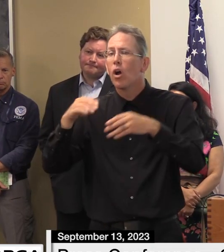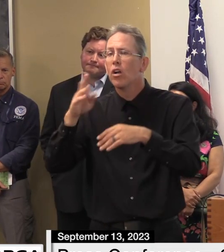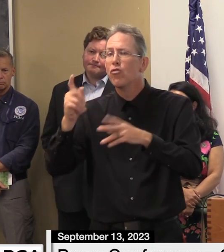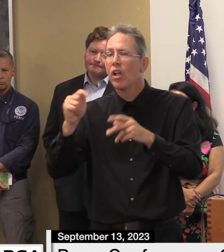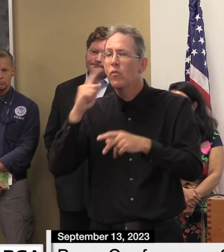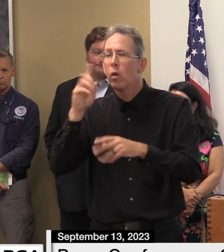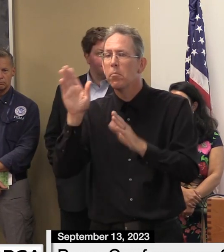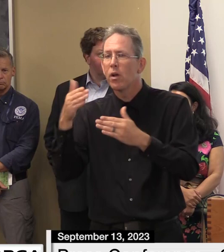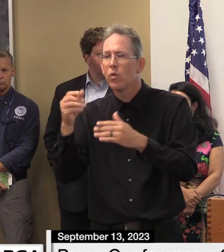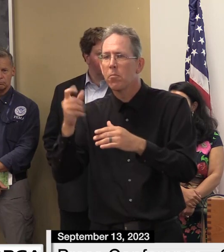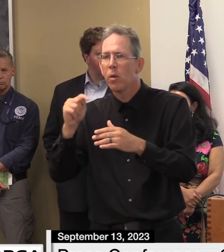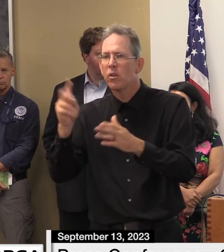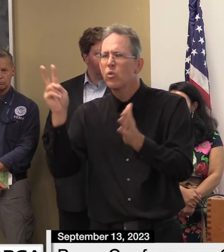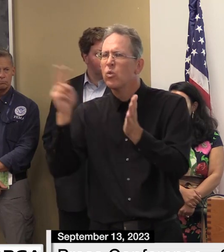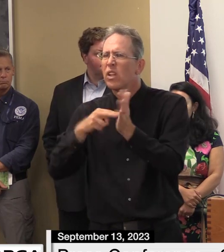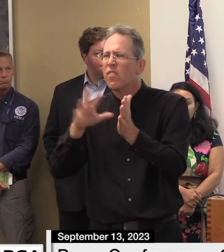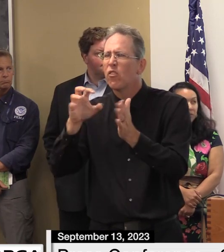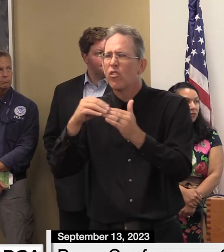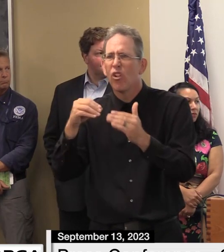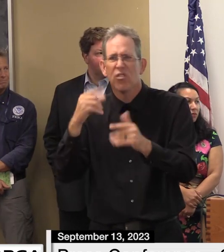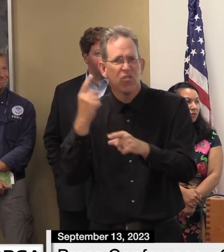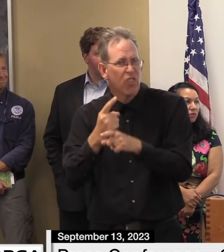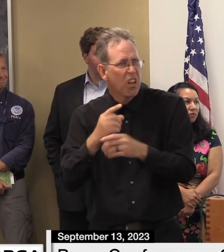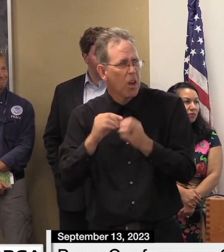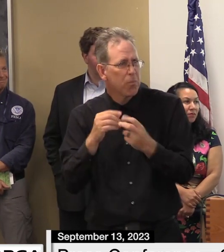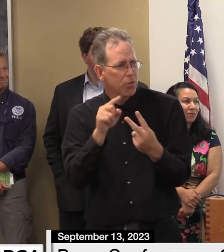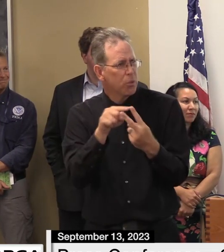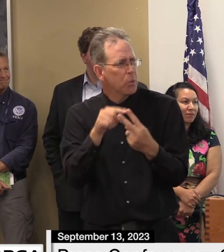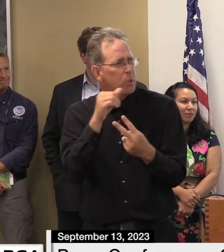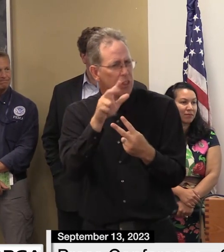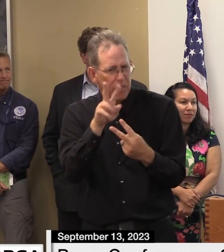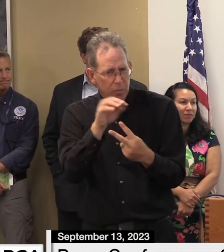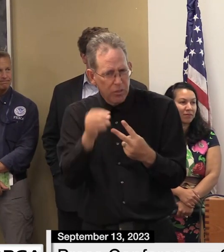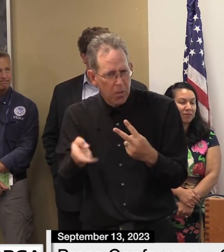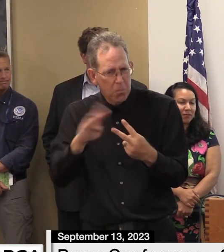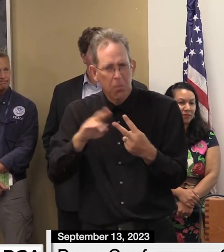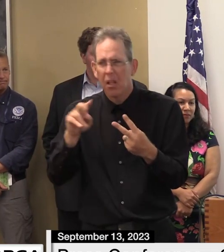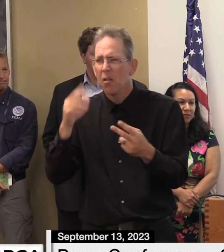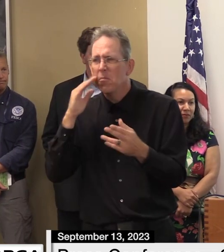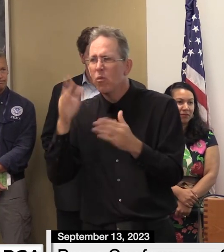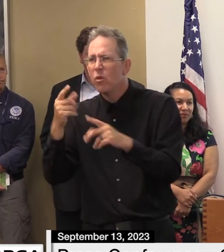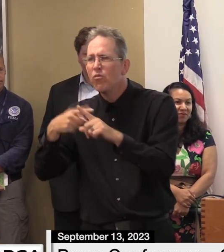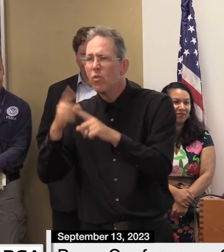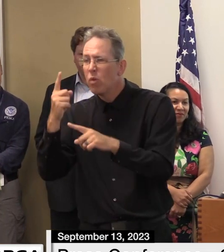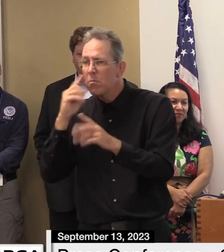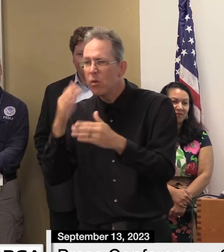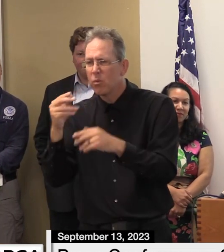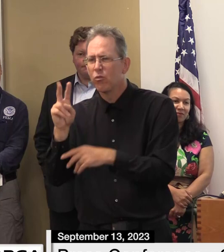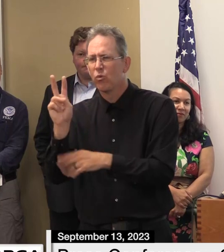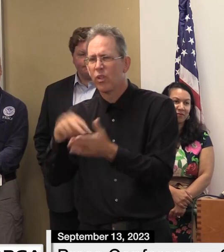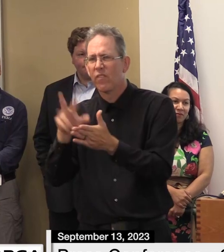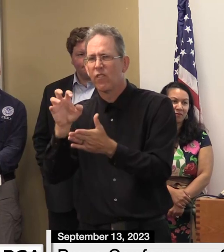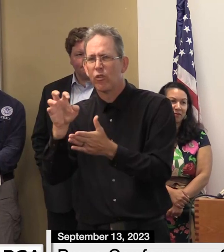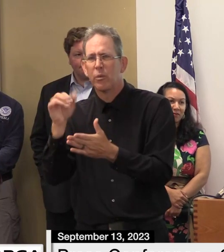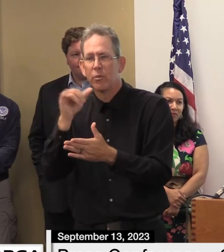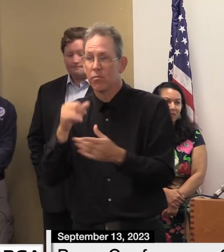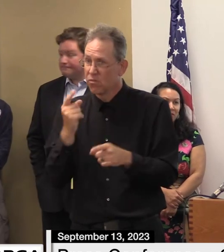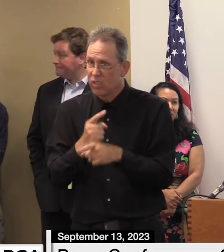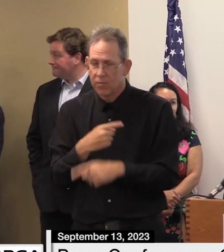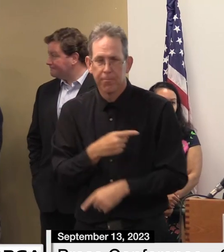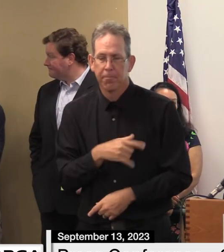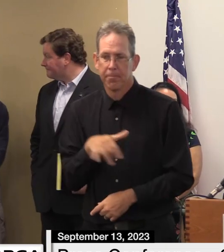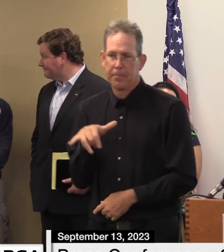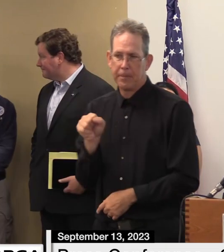apartment, $2,500. Can I get that right? Yep. And I mean,